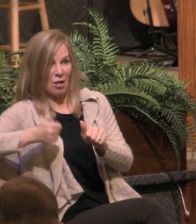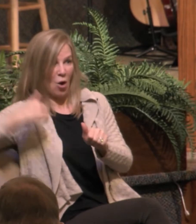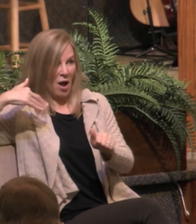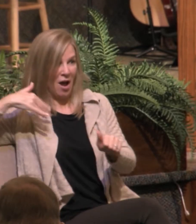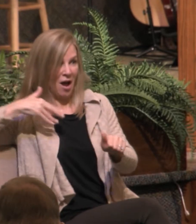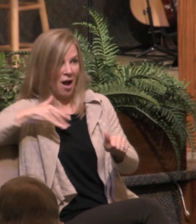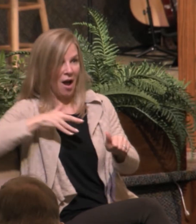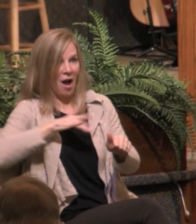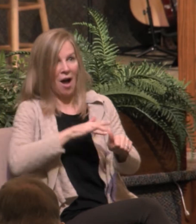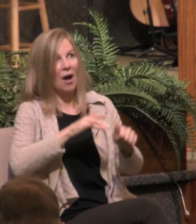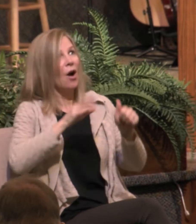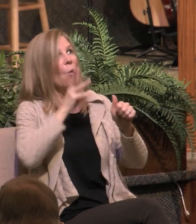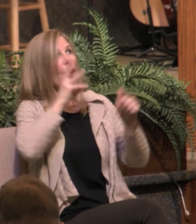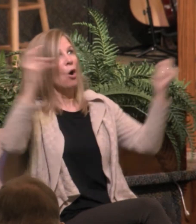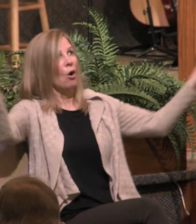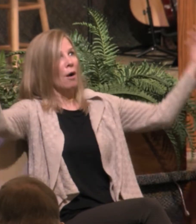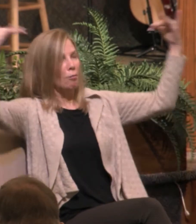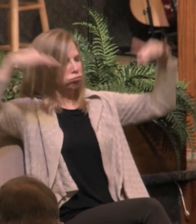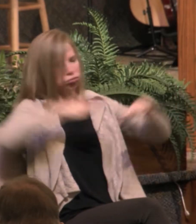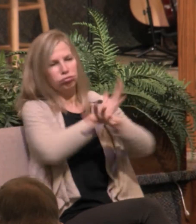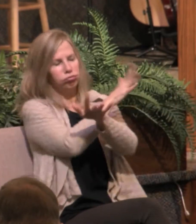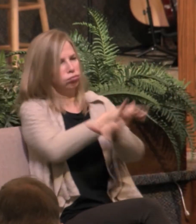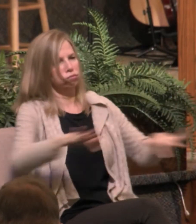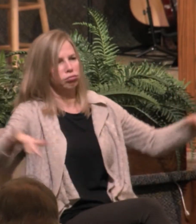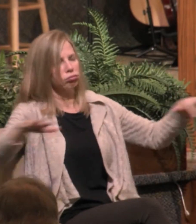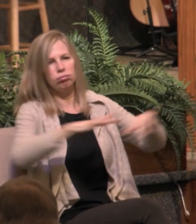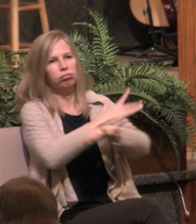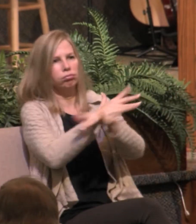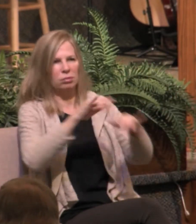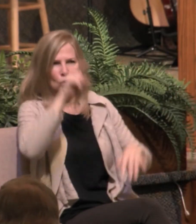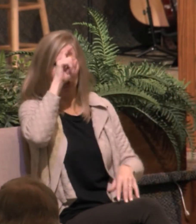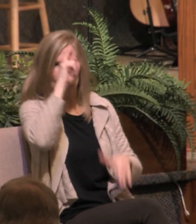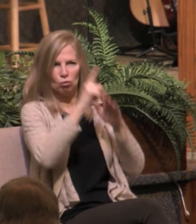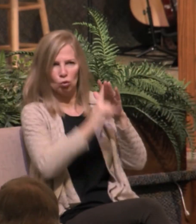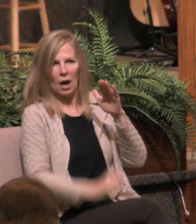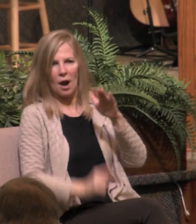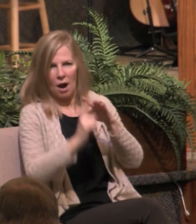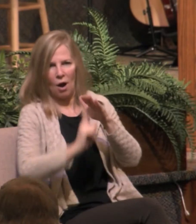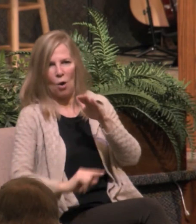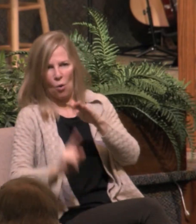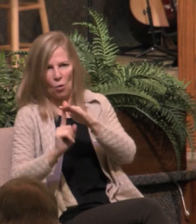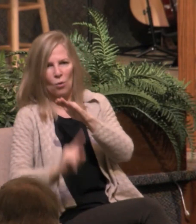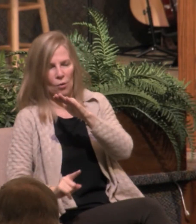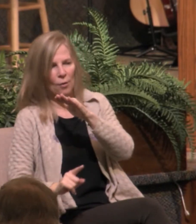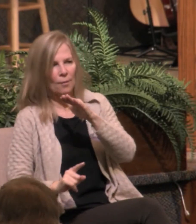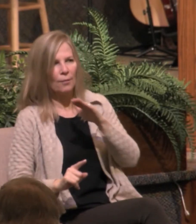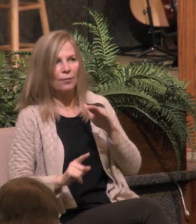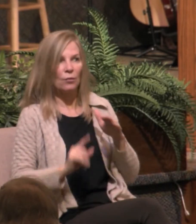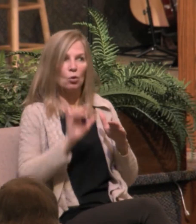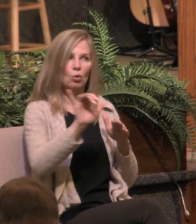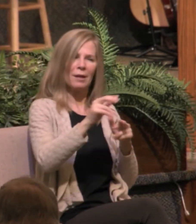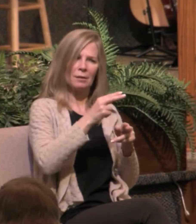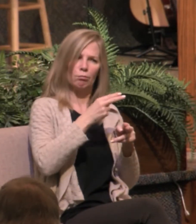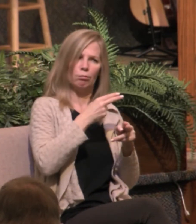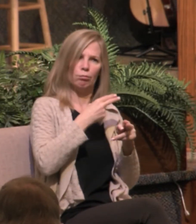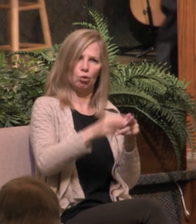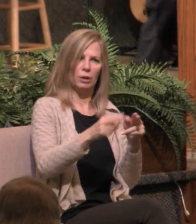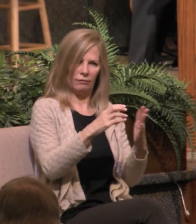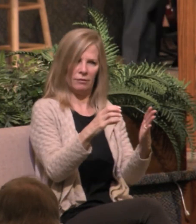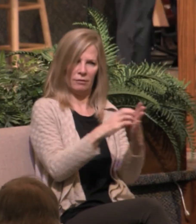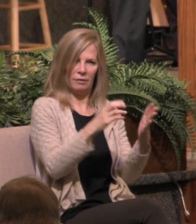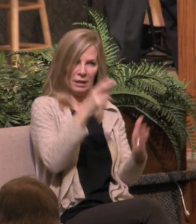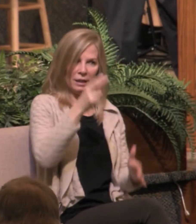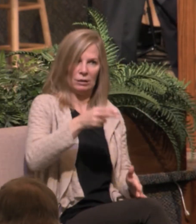is a brief summary of an event in history. And what the writer has done is now he's gone beyond